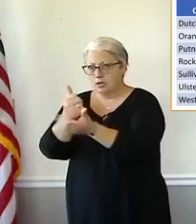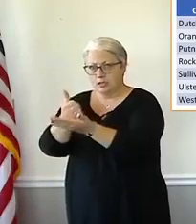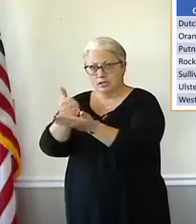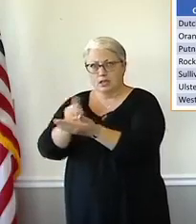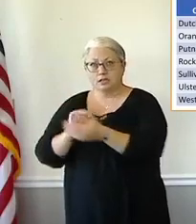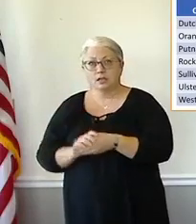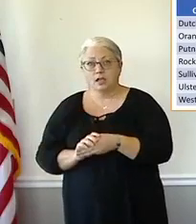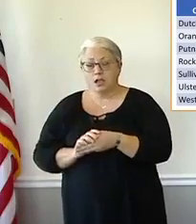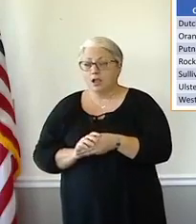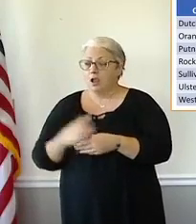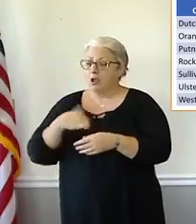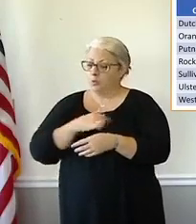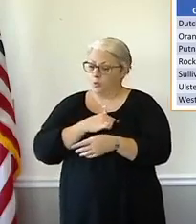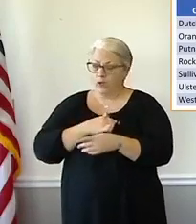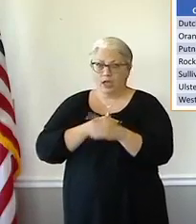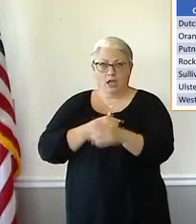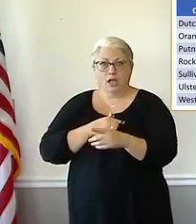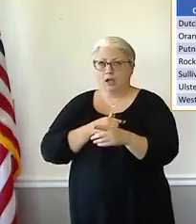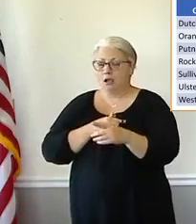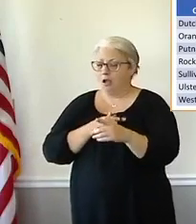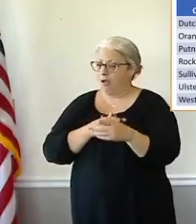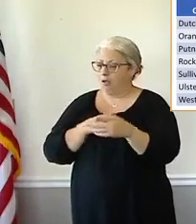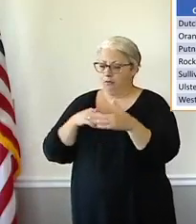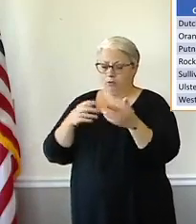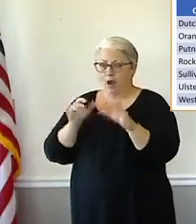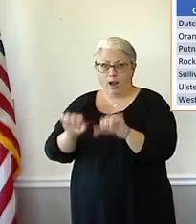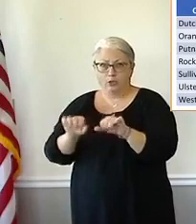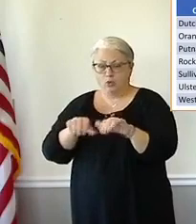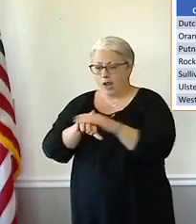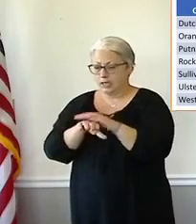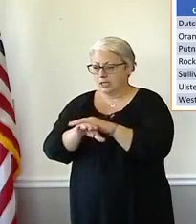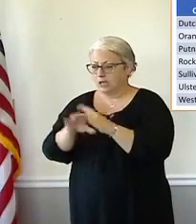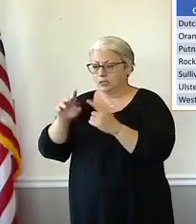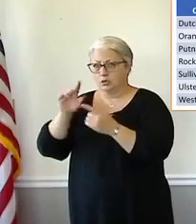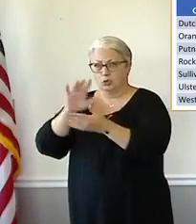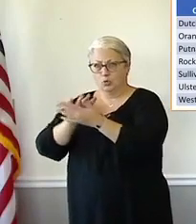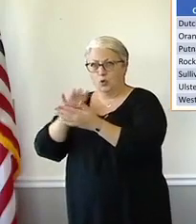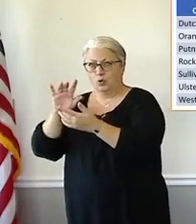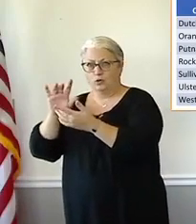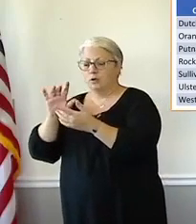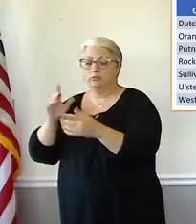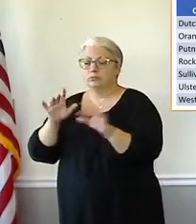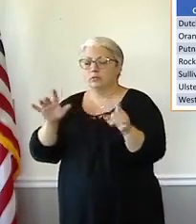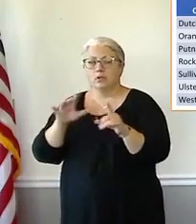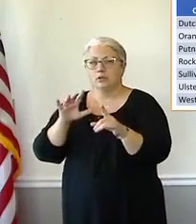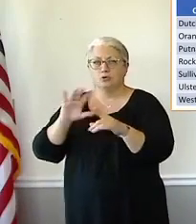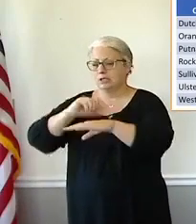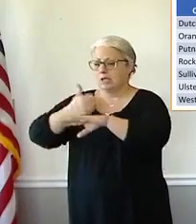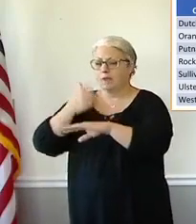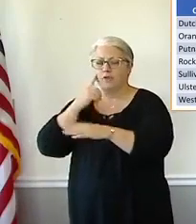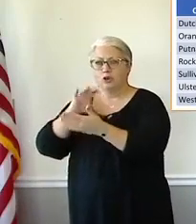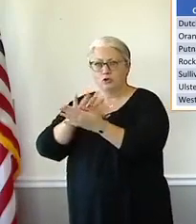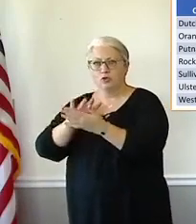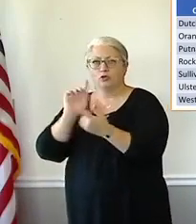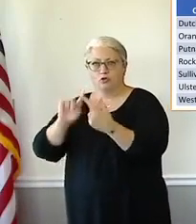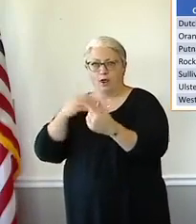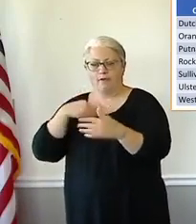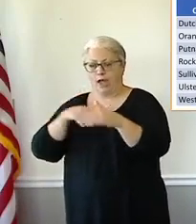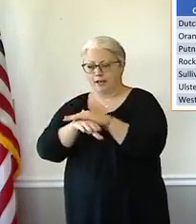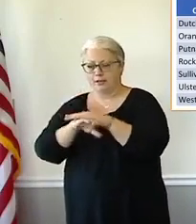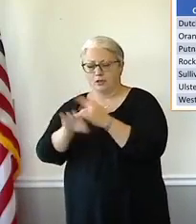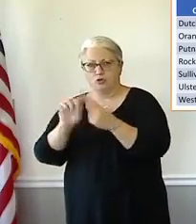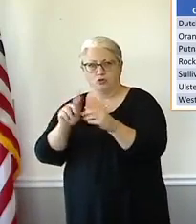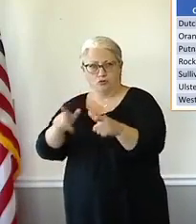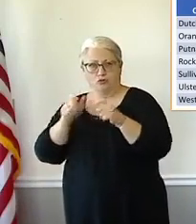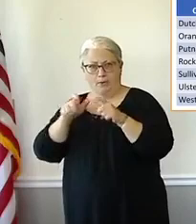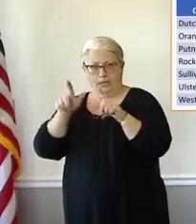schools access to rapid testing thanks to PulseMD. We were able to engage in contact tracing as we have with colleges and